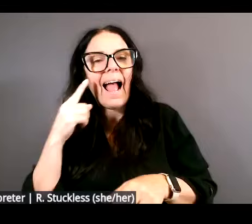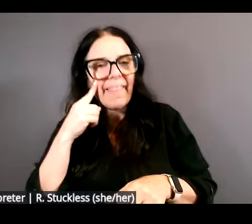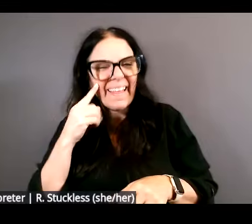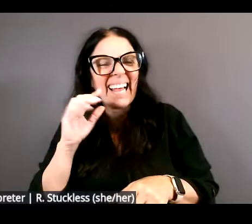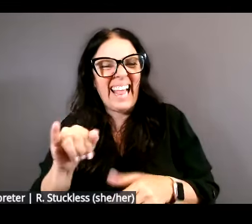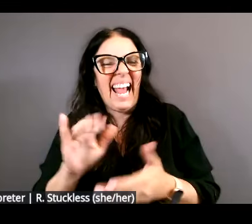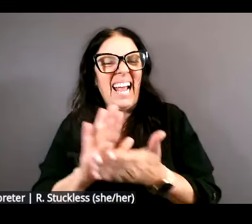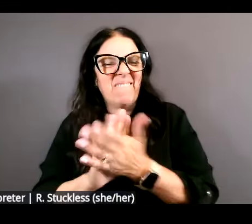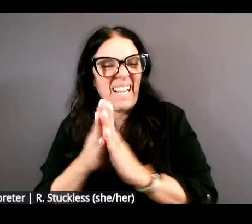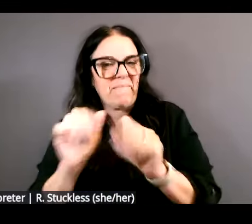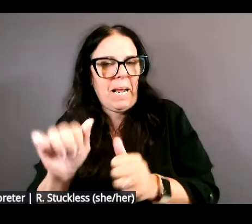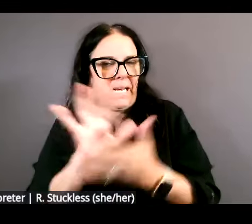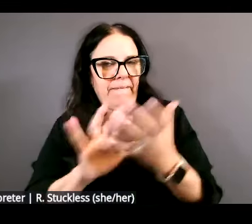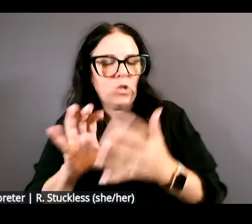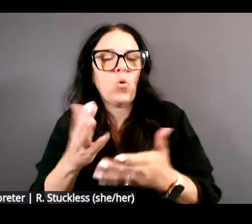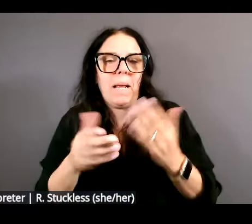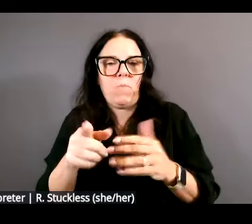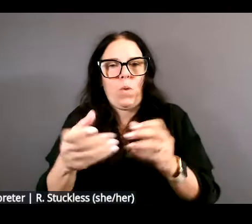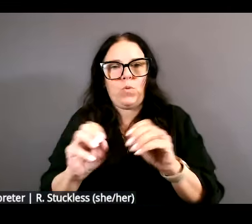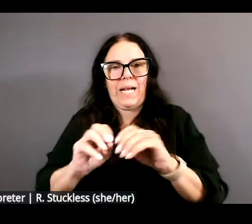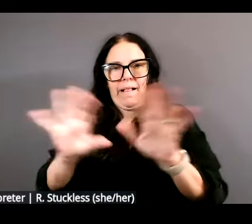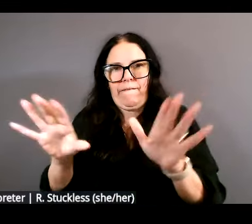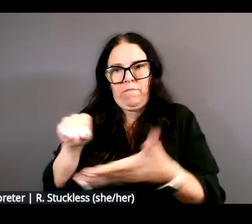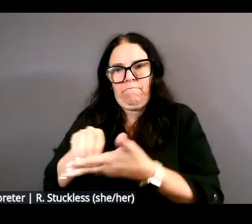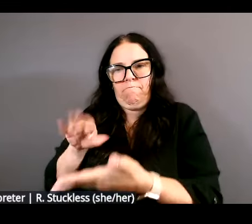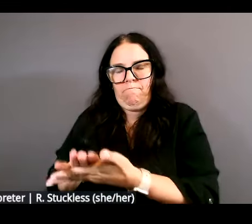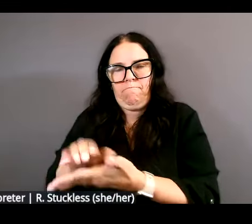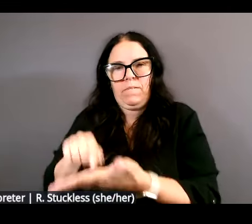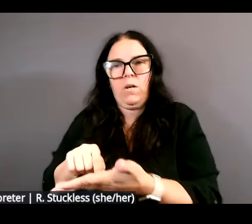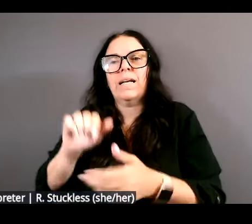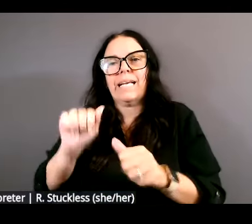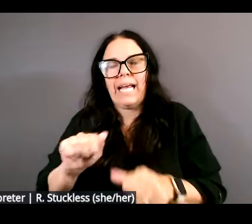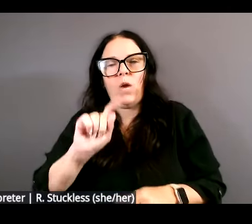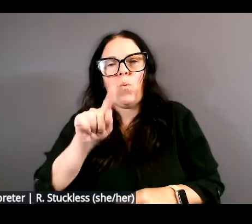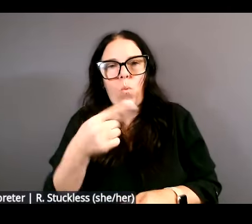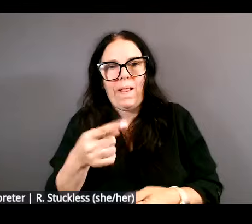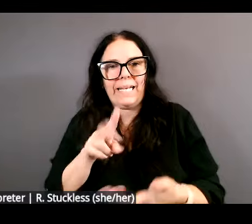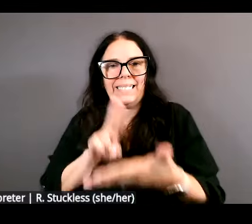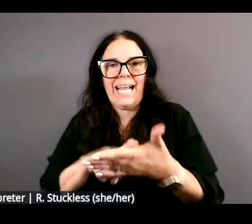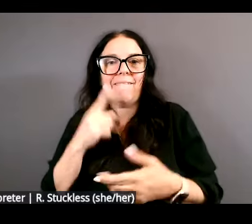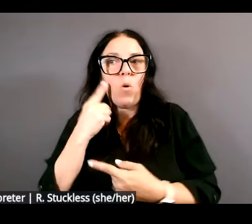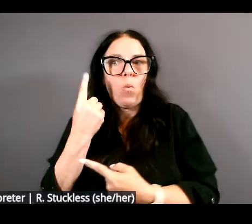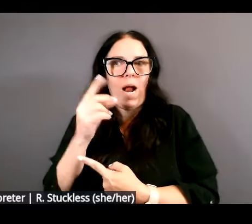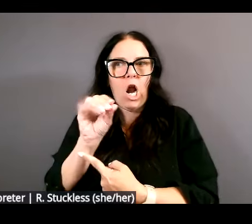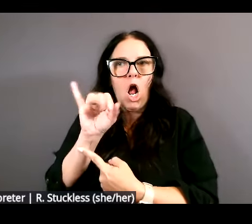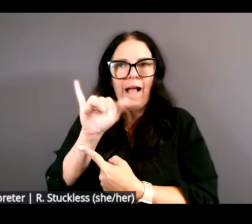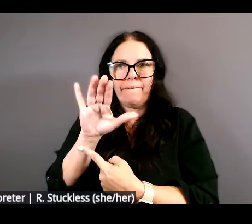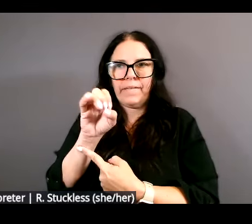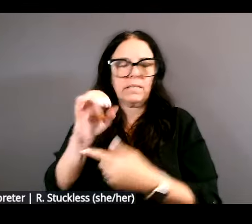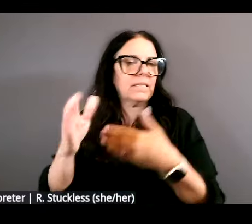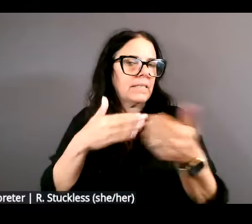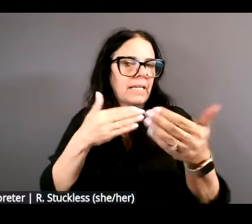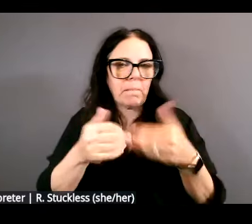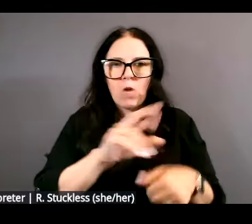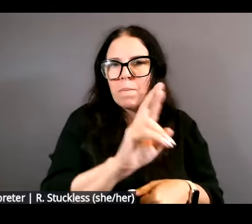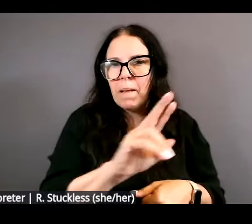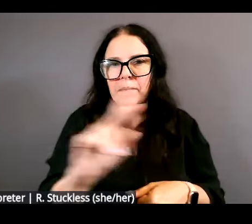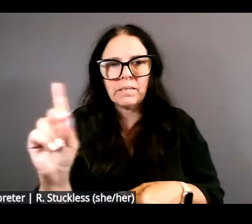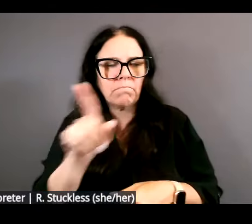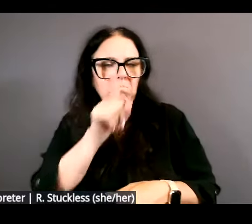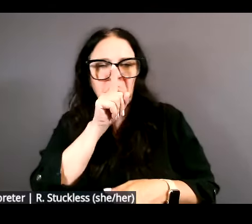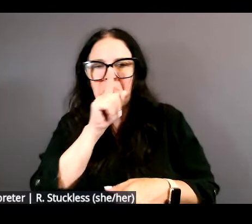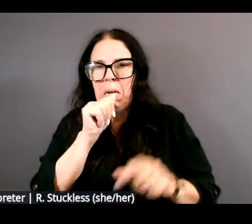that, so that might want to be clarified in there as well, that you can only sign for one office regardless of partisanship or nonpartisan,